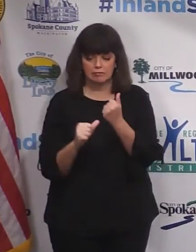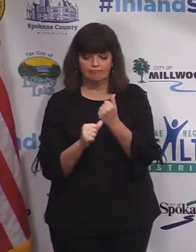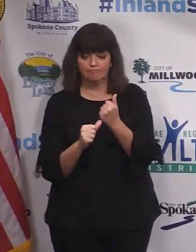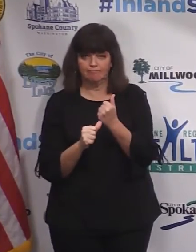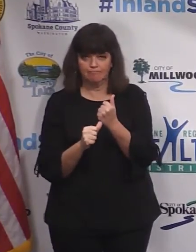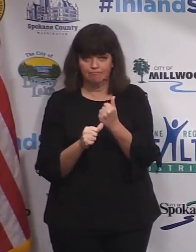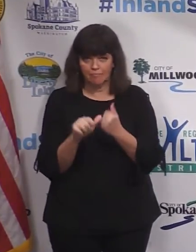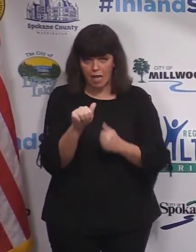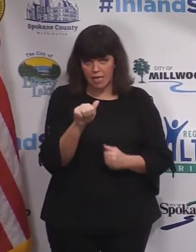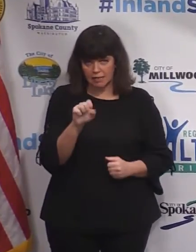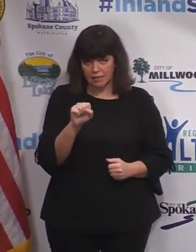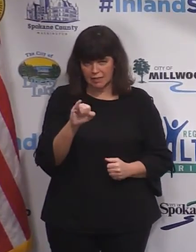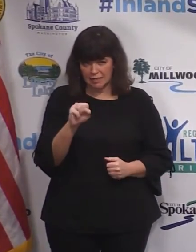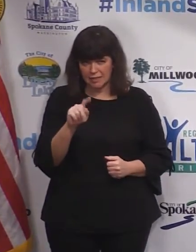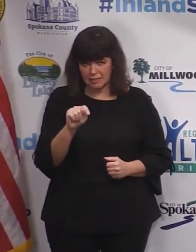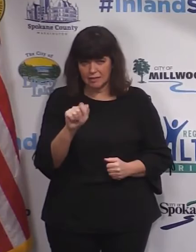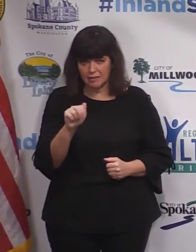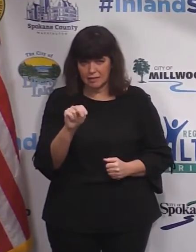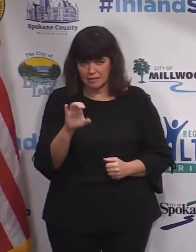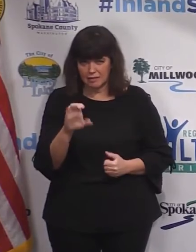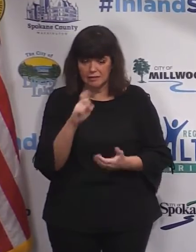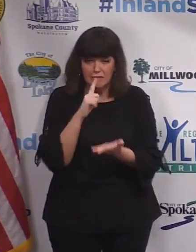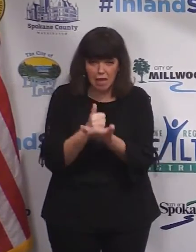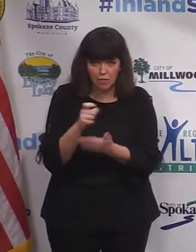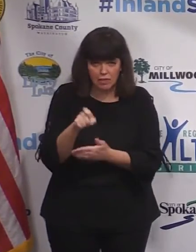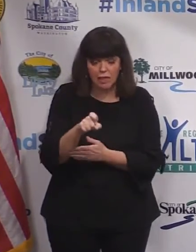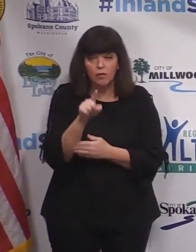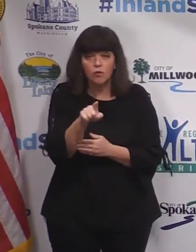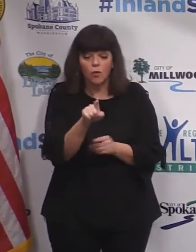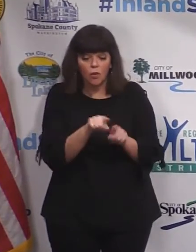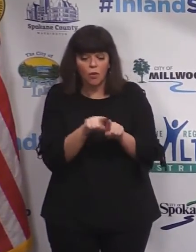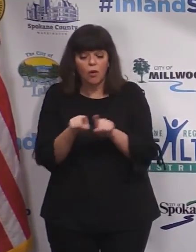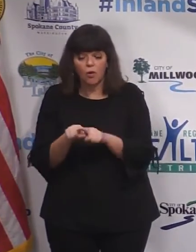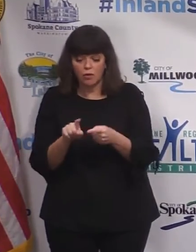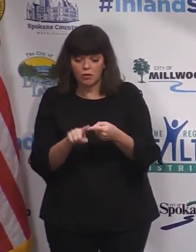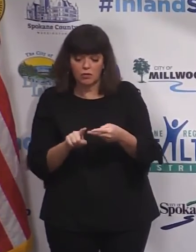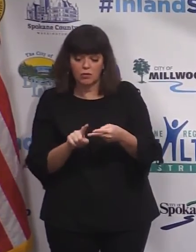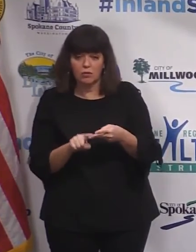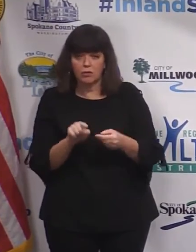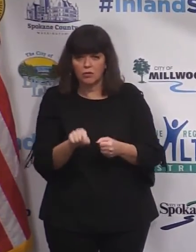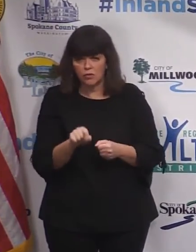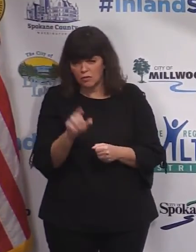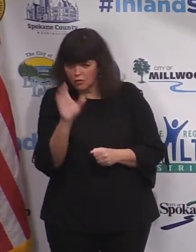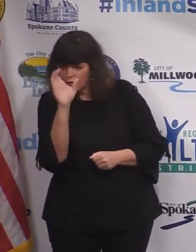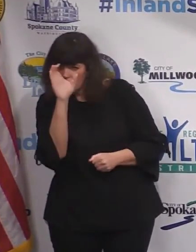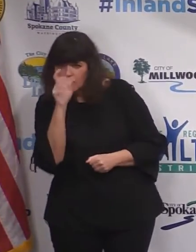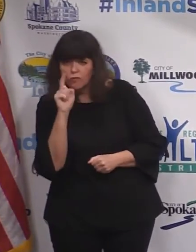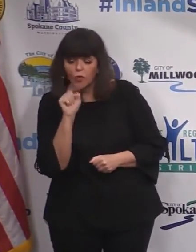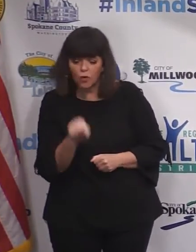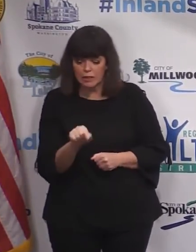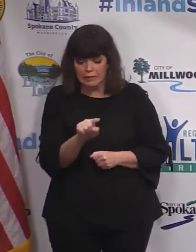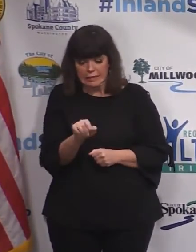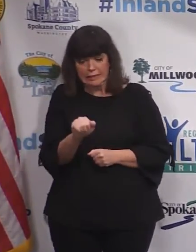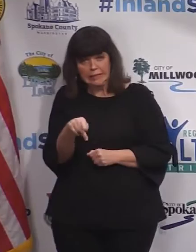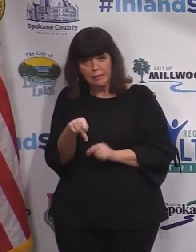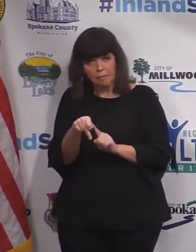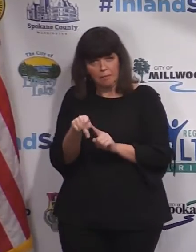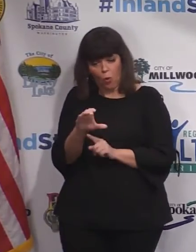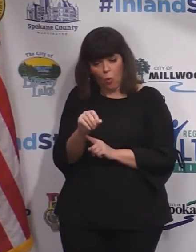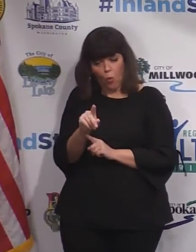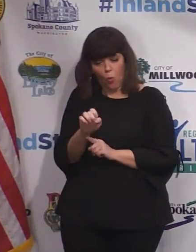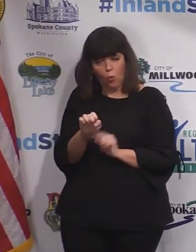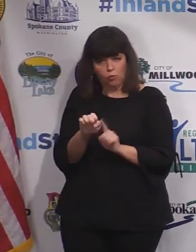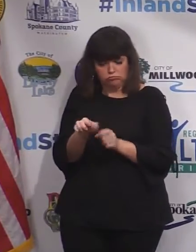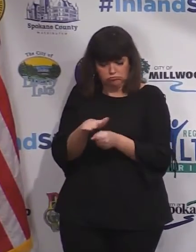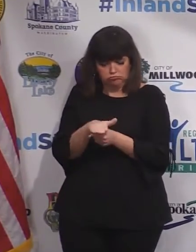locate a pantry in your county by your zip code and contact them to see the hours that they are open. We try to keep